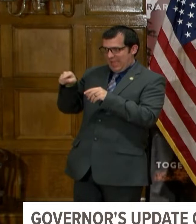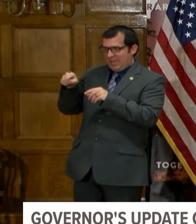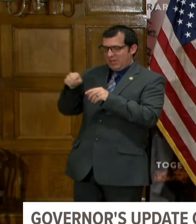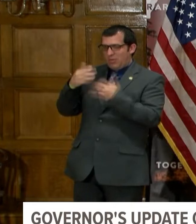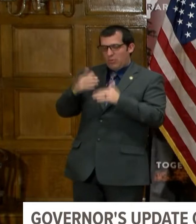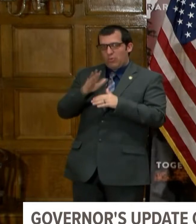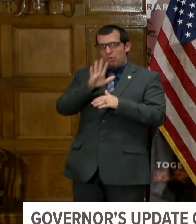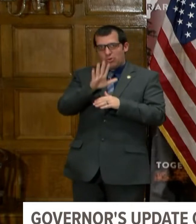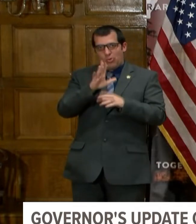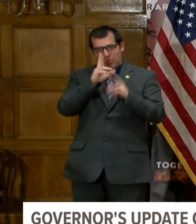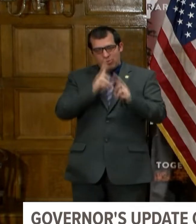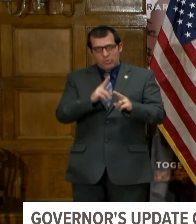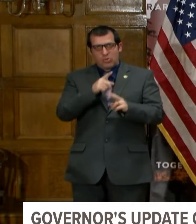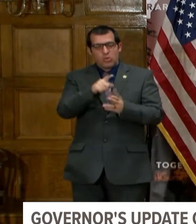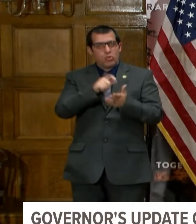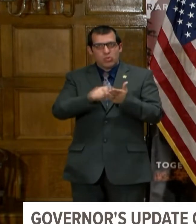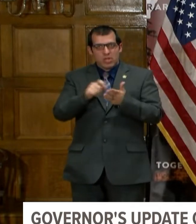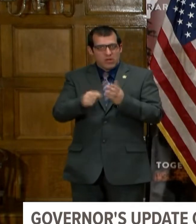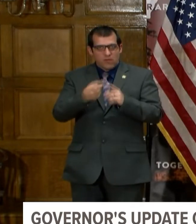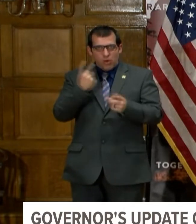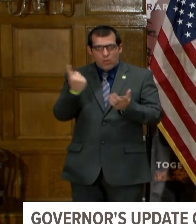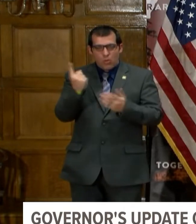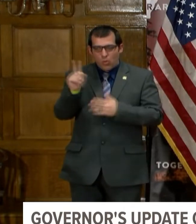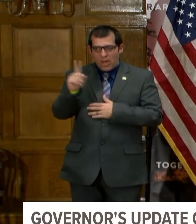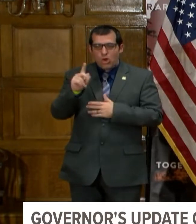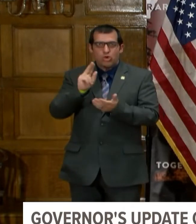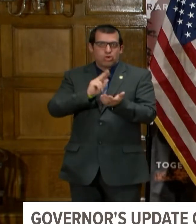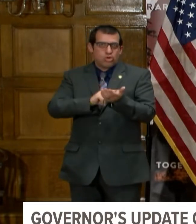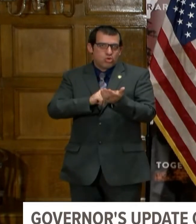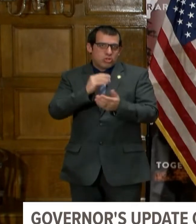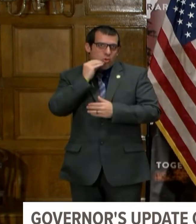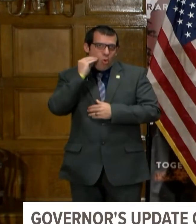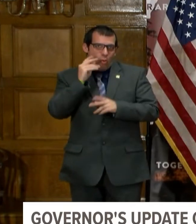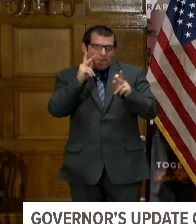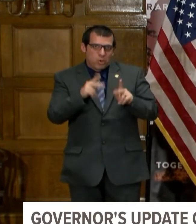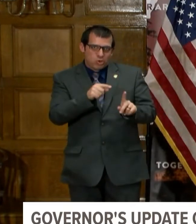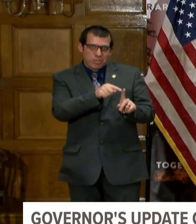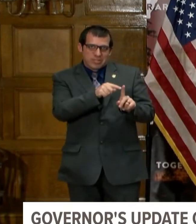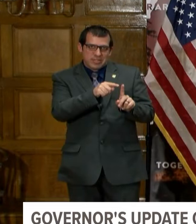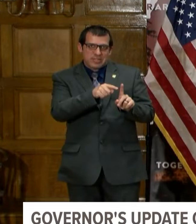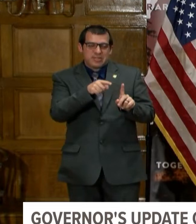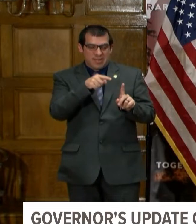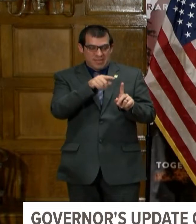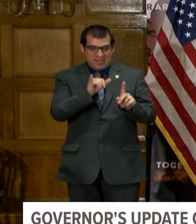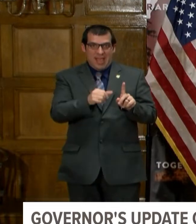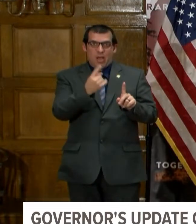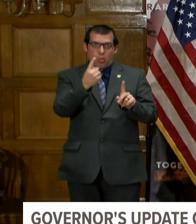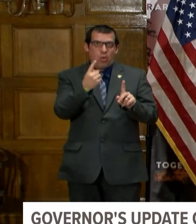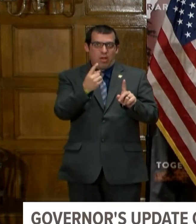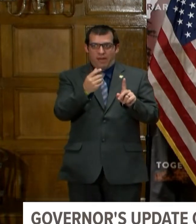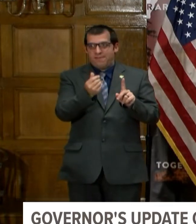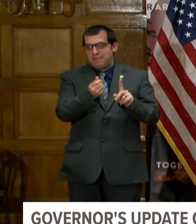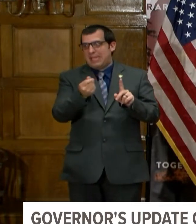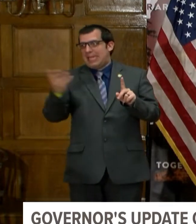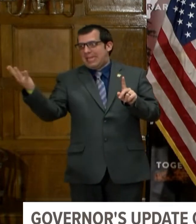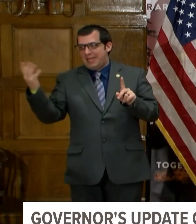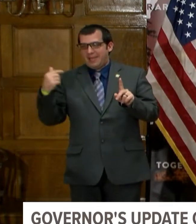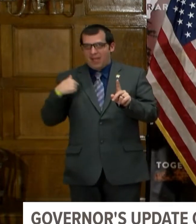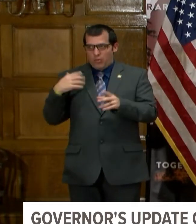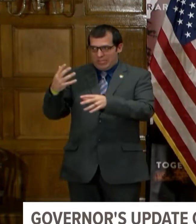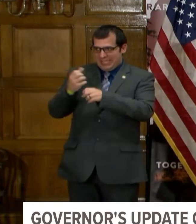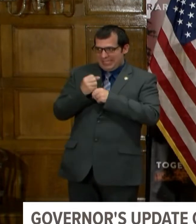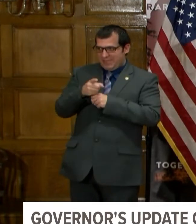truly. This is written from a nursing home resident, and it's simply one of many that I've received, both from